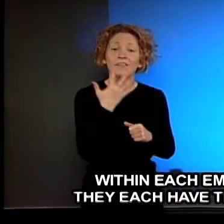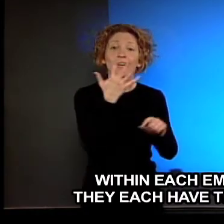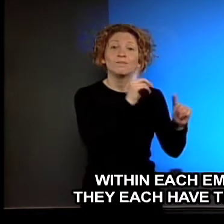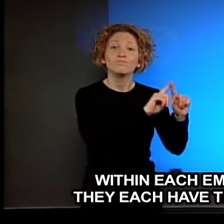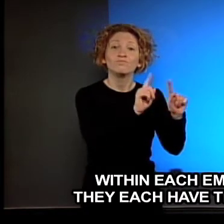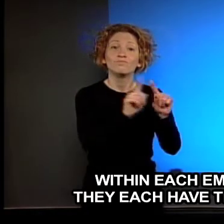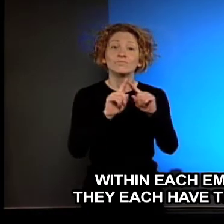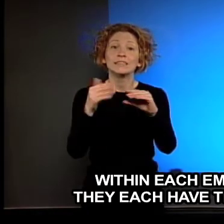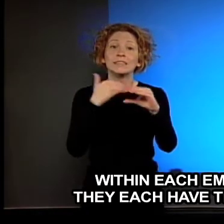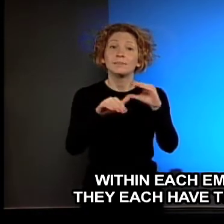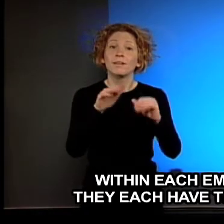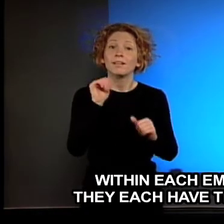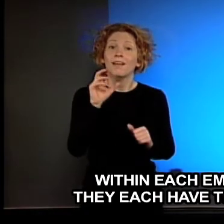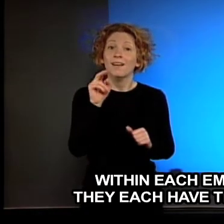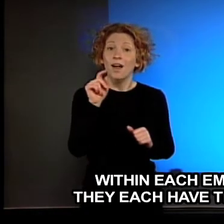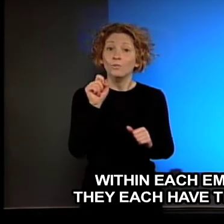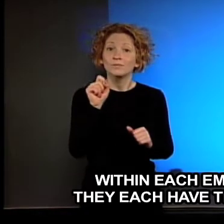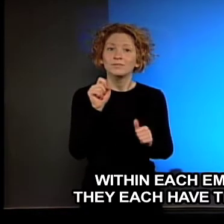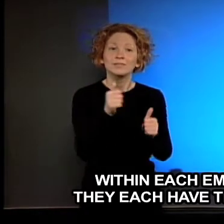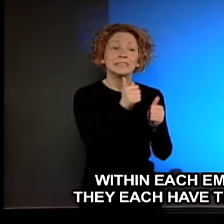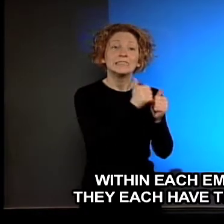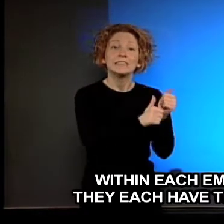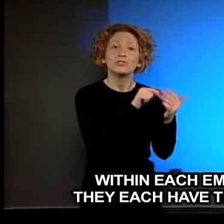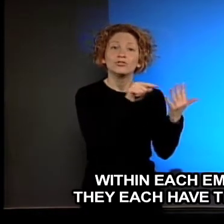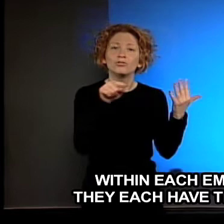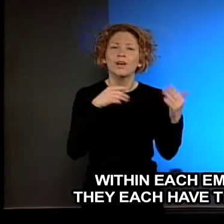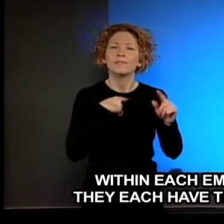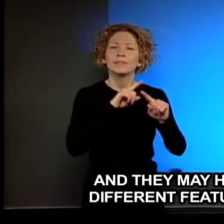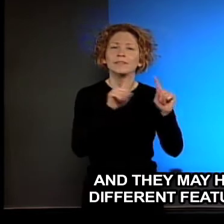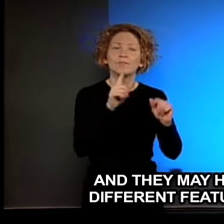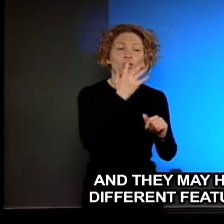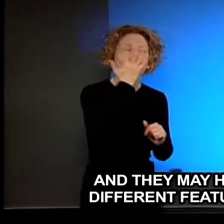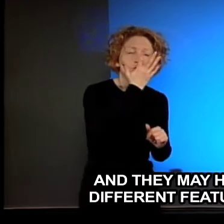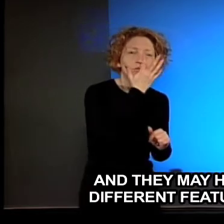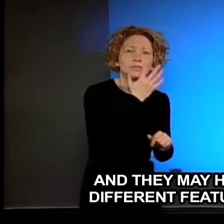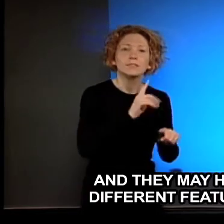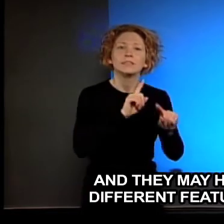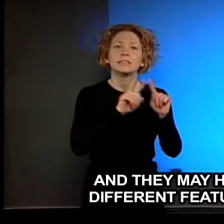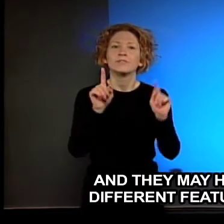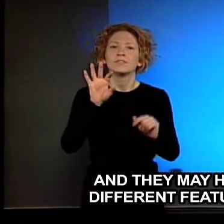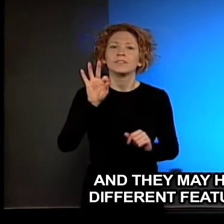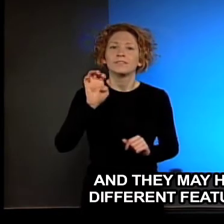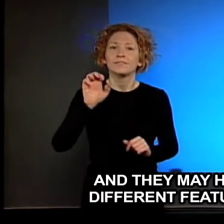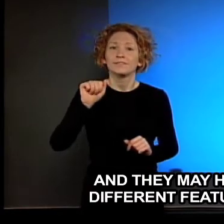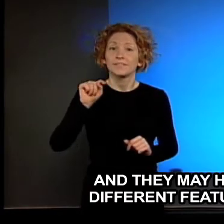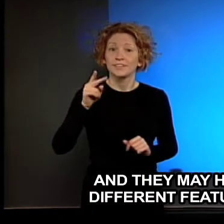Within each email account, they each have their own look, and they may have slightly different features as well.